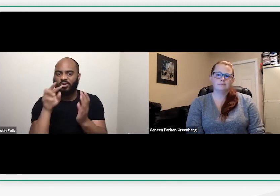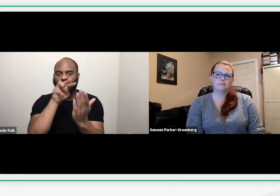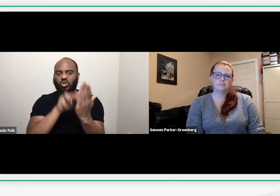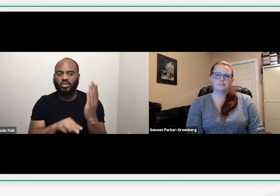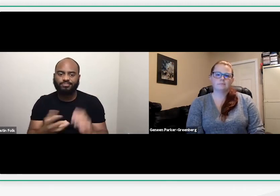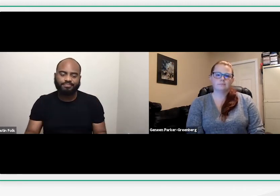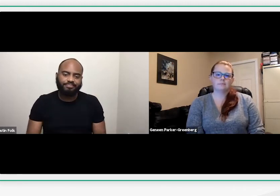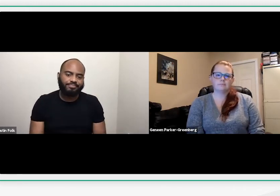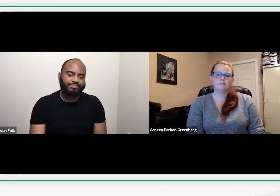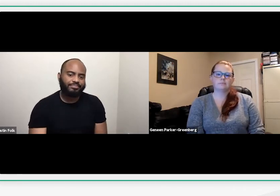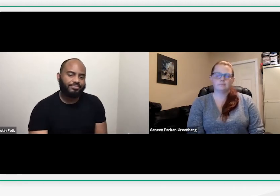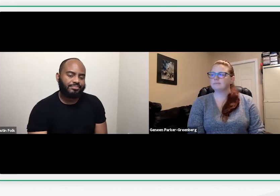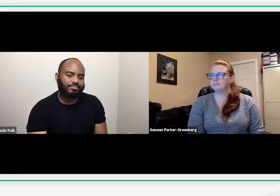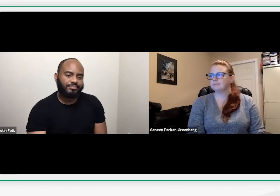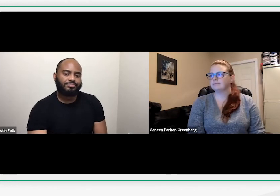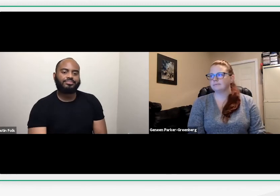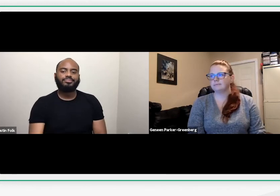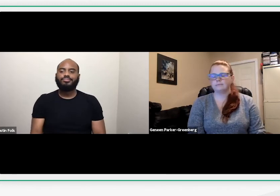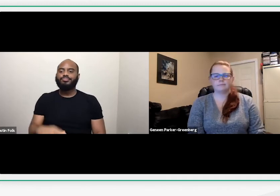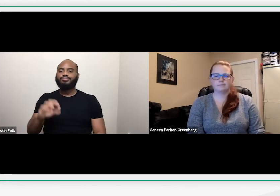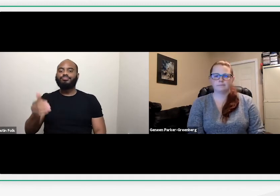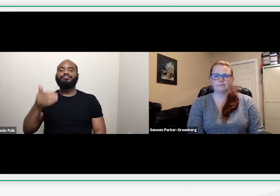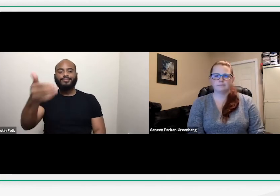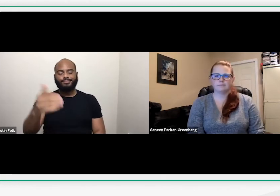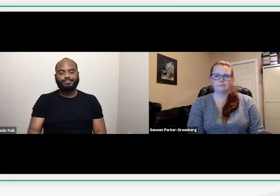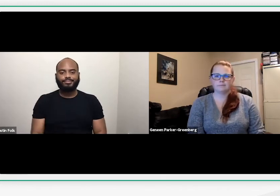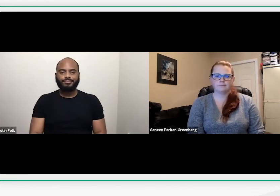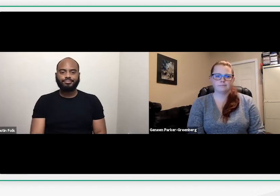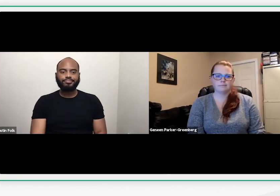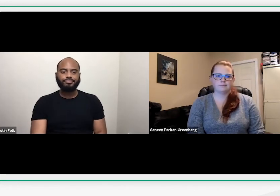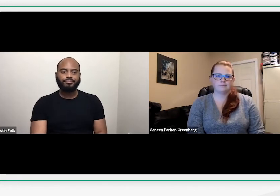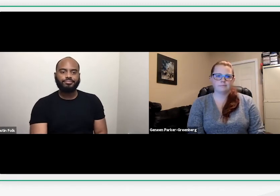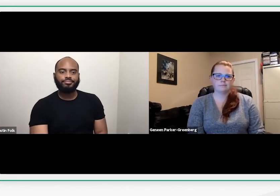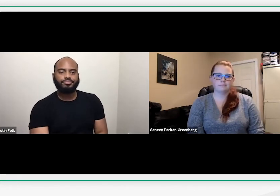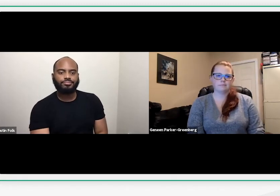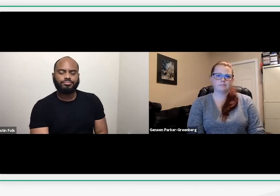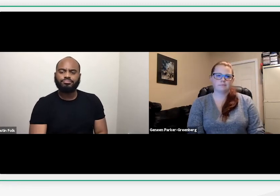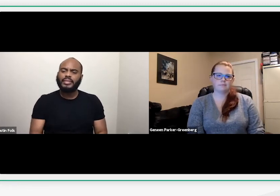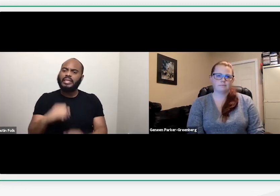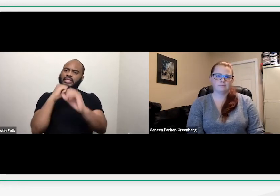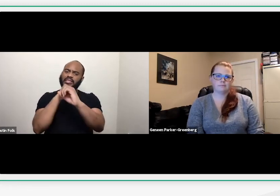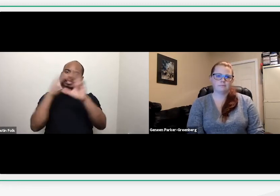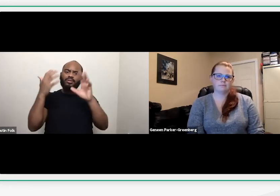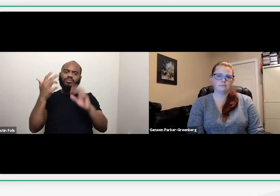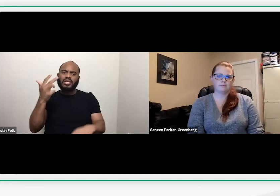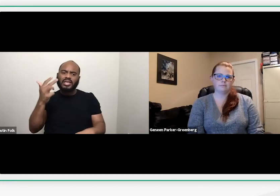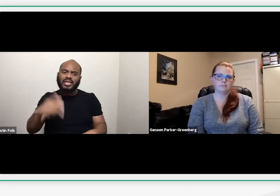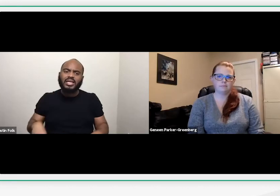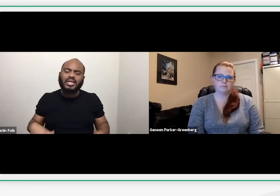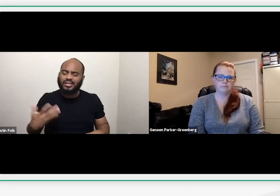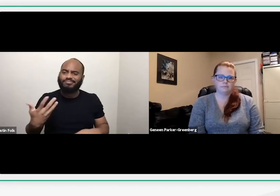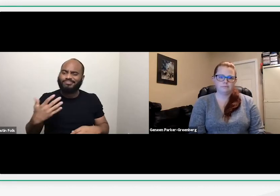and the interpreter missed that, but the information is there on the website. It looked like FTC is a good place to start. Moving on to the next